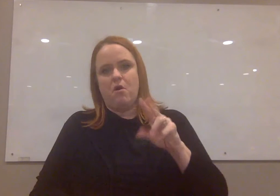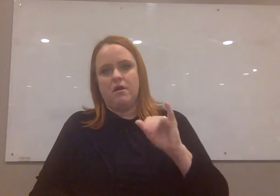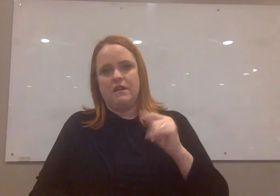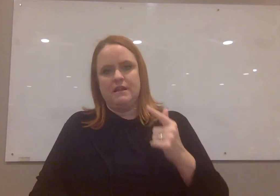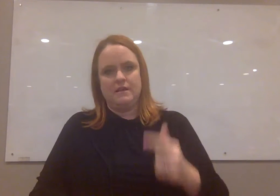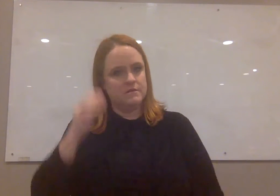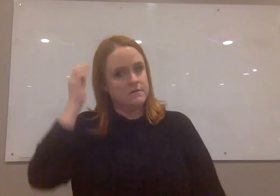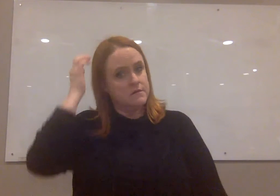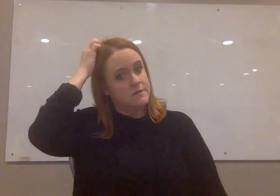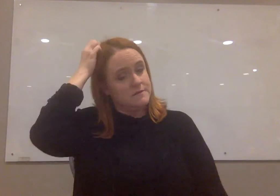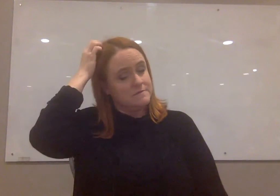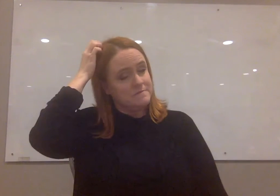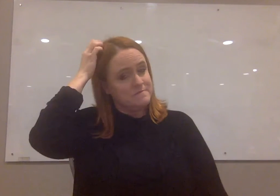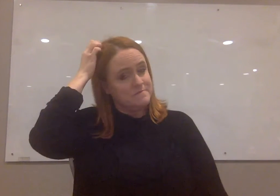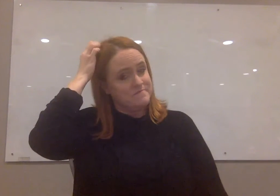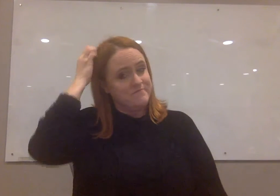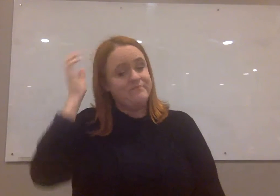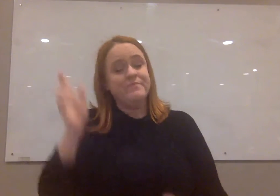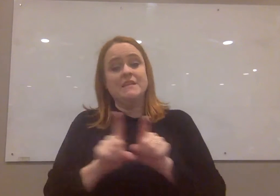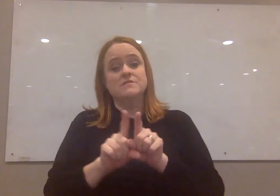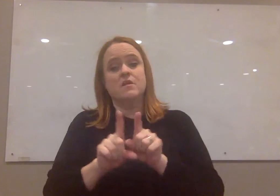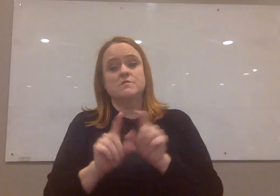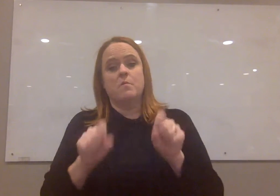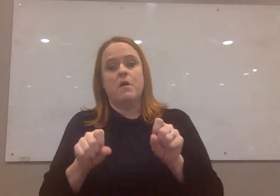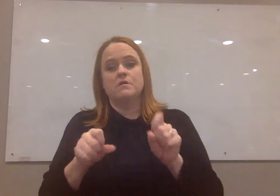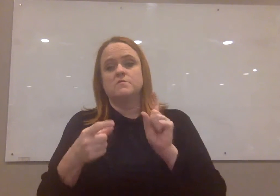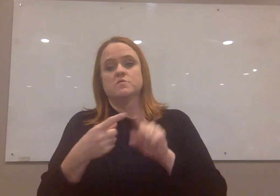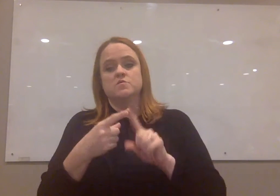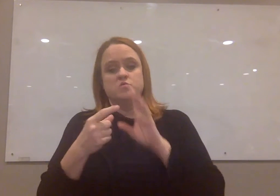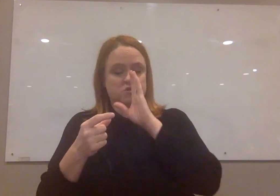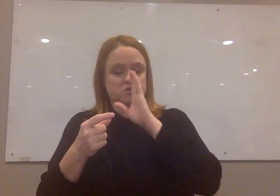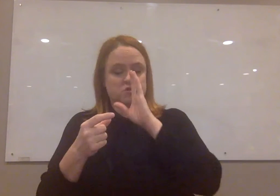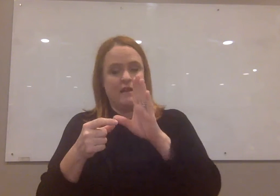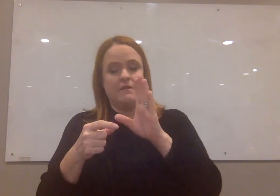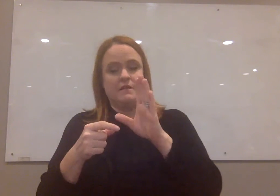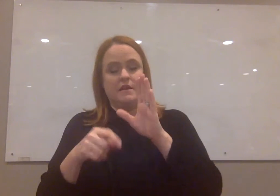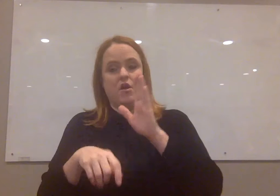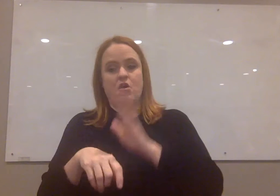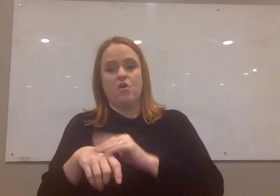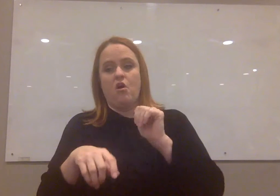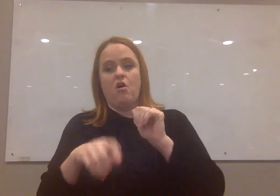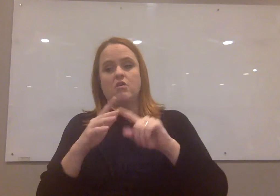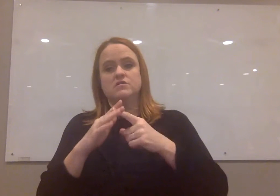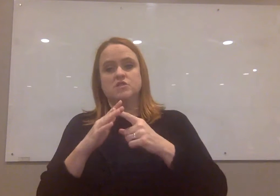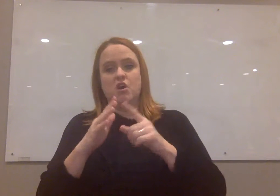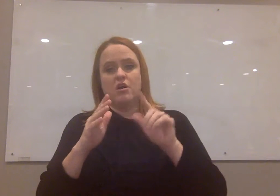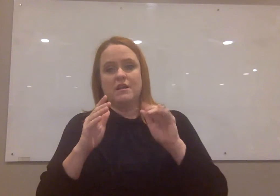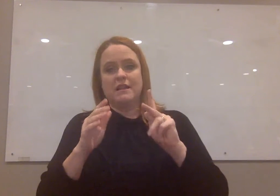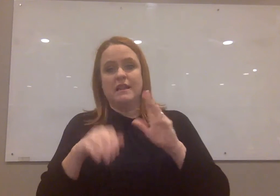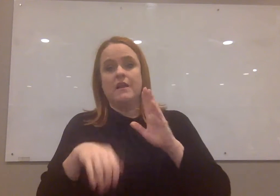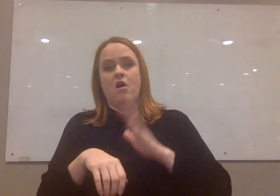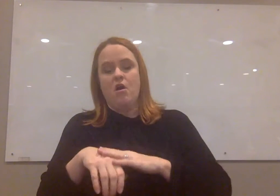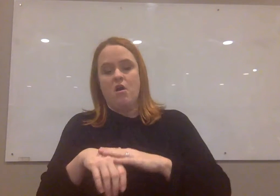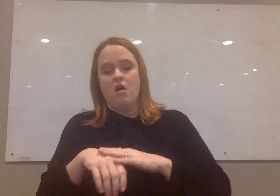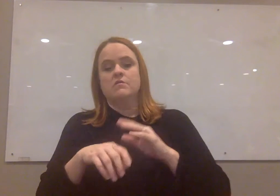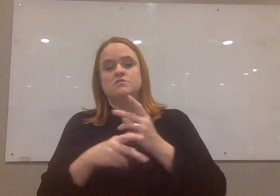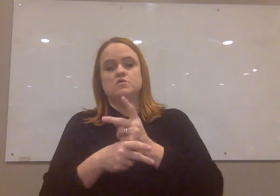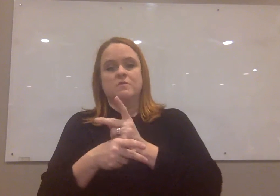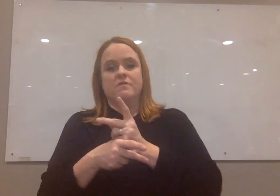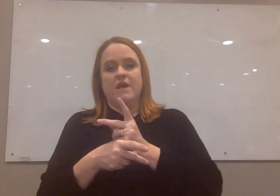It also is possible to directly call start link on the supervisor module that's in the Elixir standard library to set